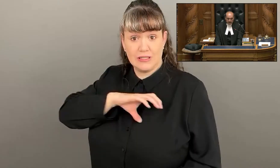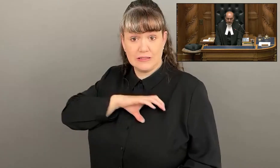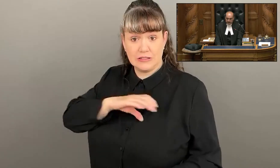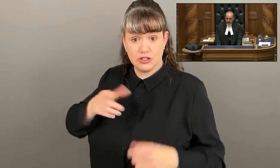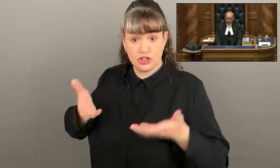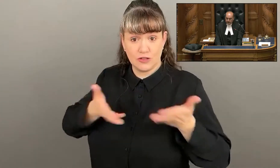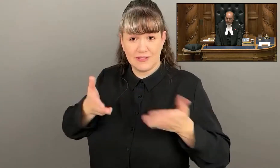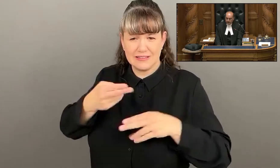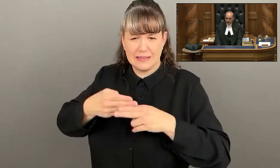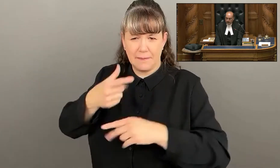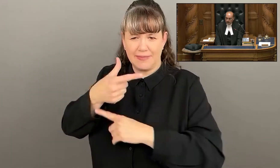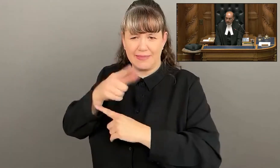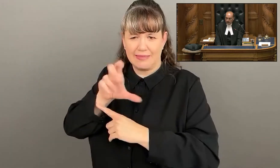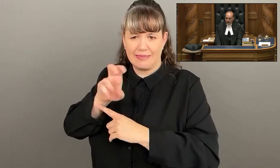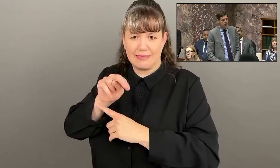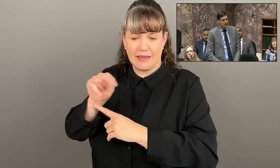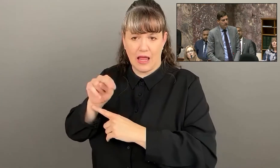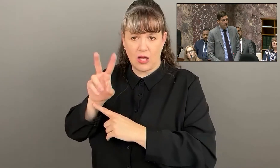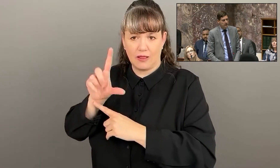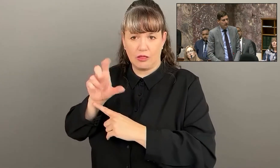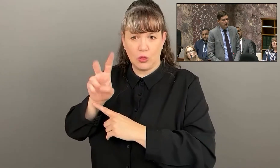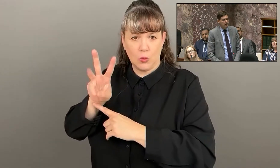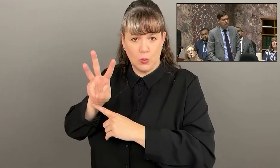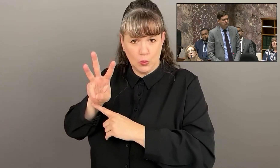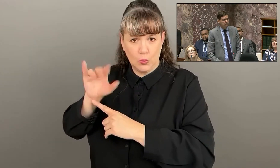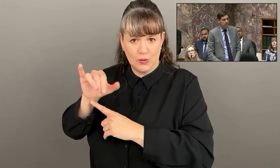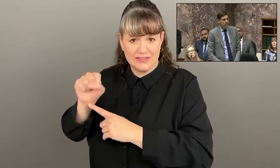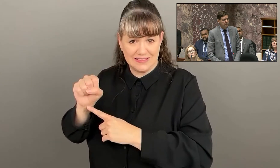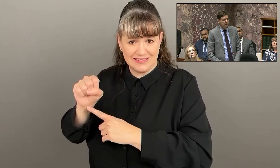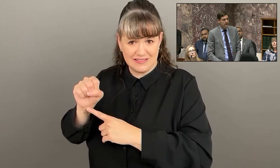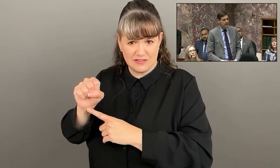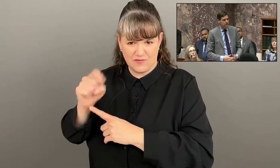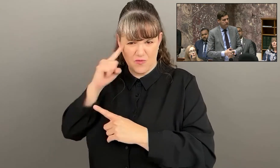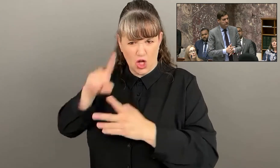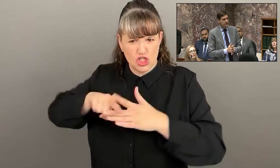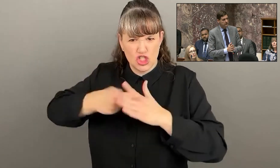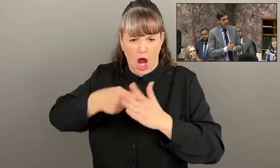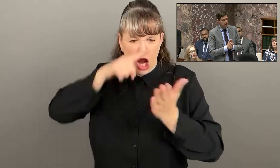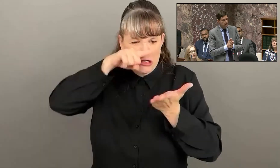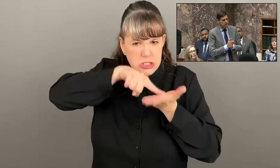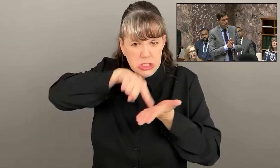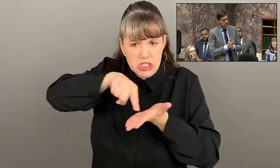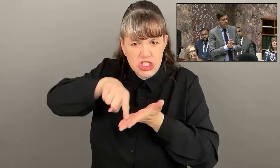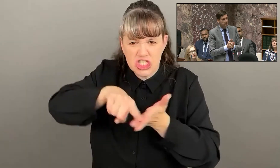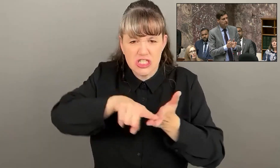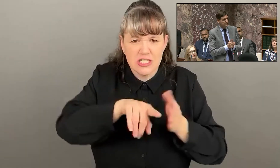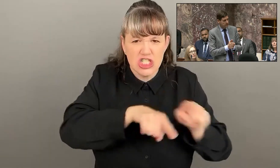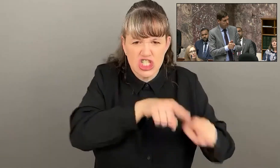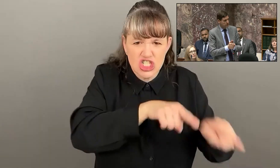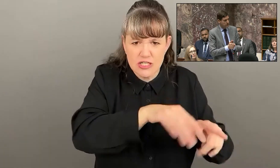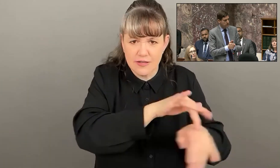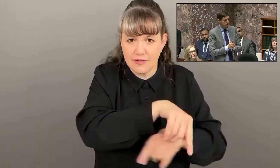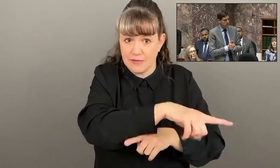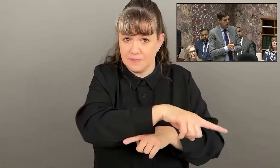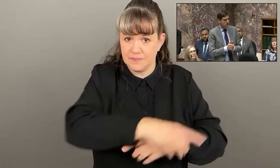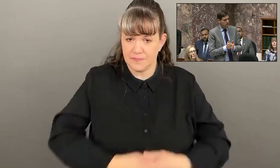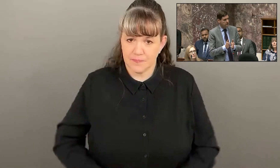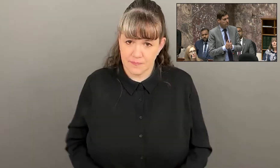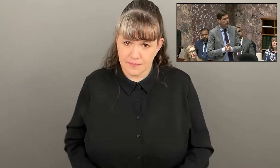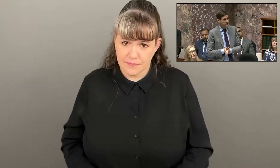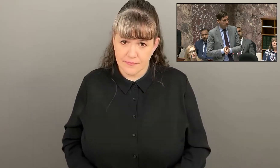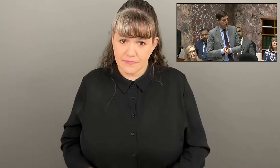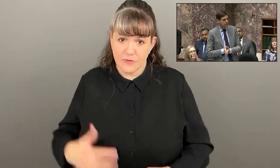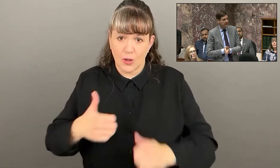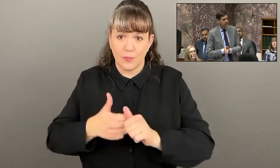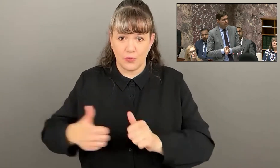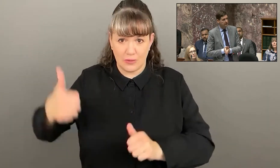Premier. Thank you, Honourable Chair. We introduced legislation to protect whistleblowers. We